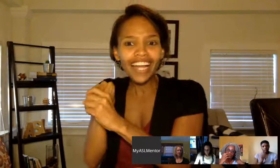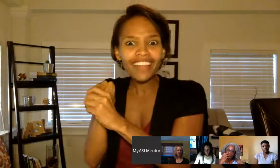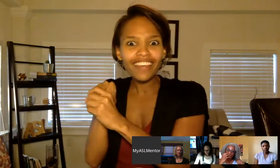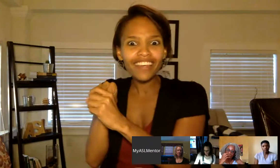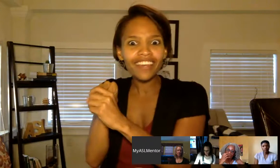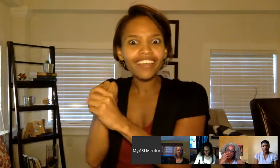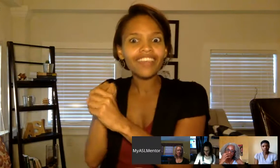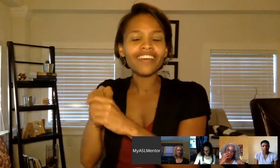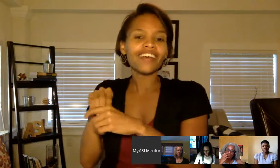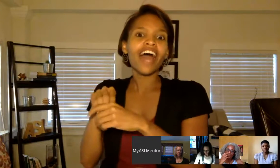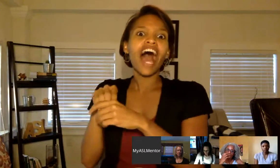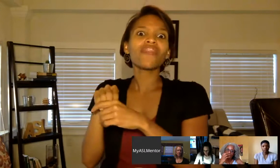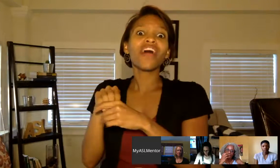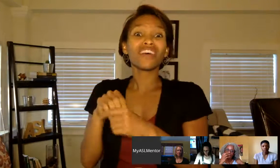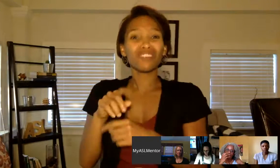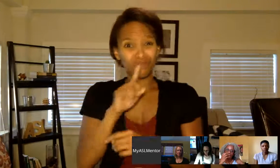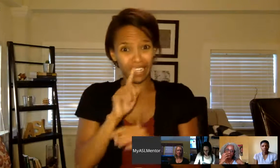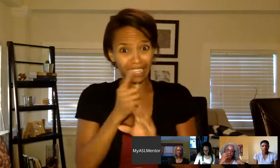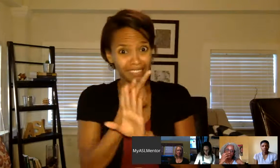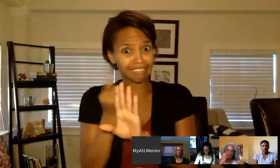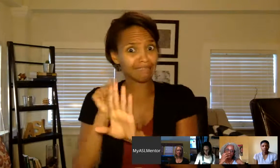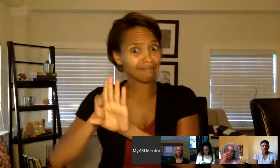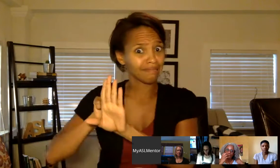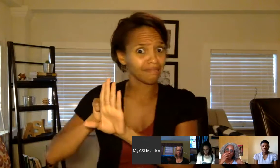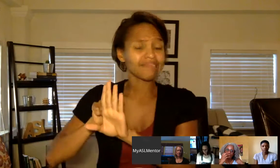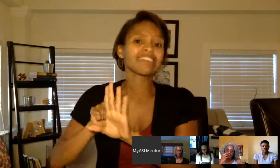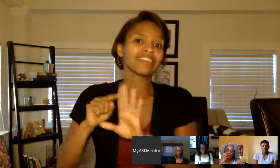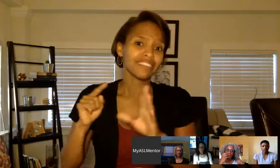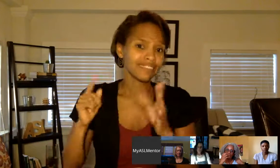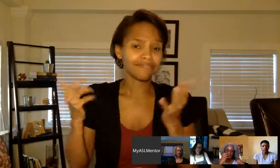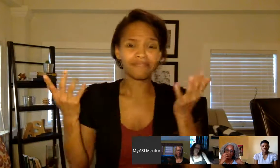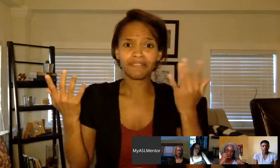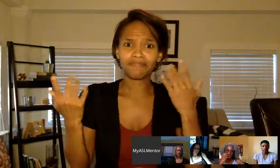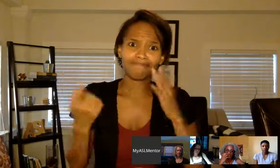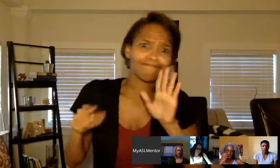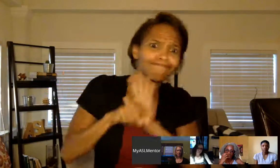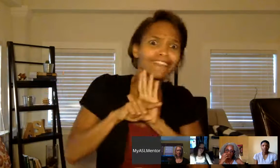that kind of thing, and then